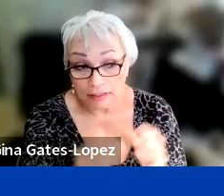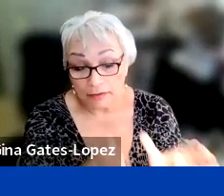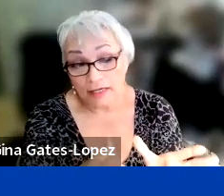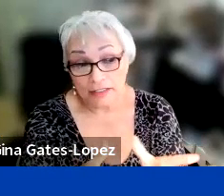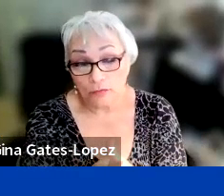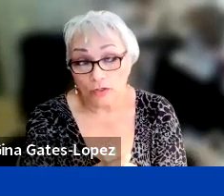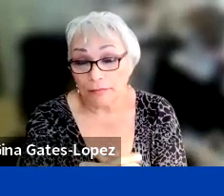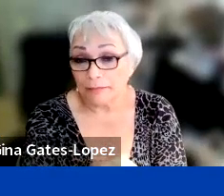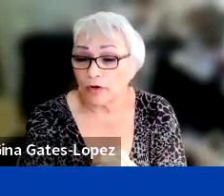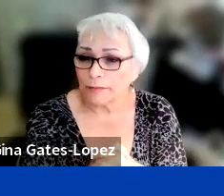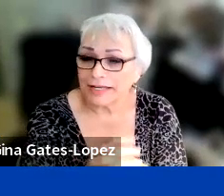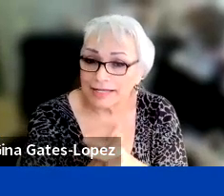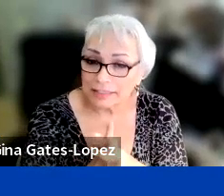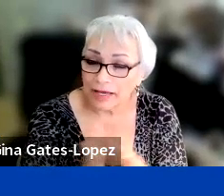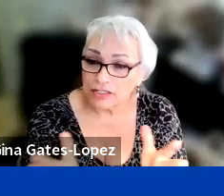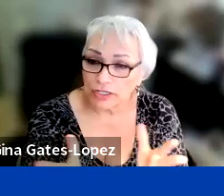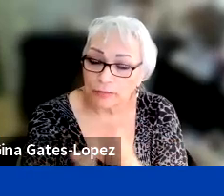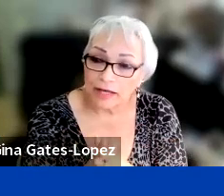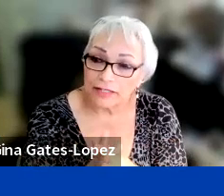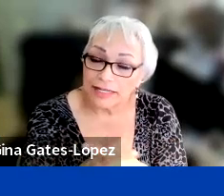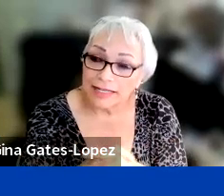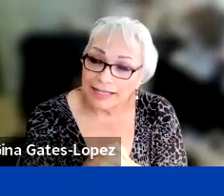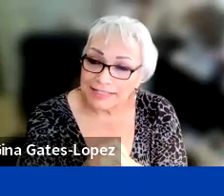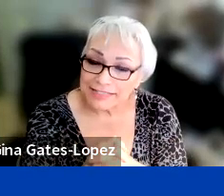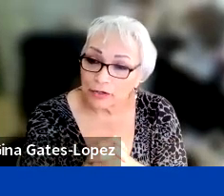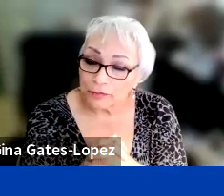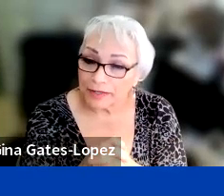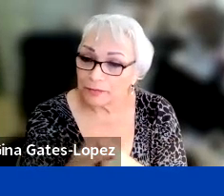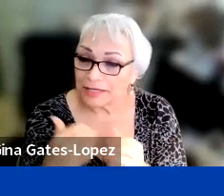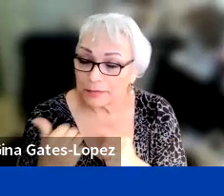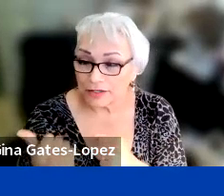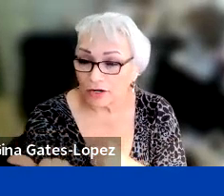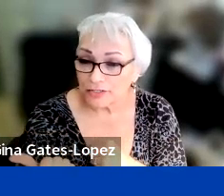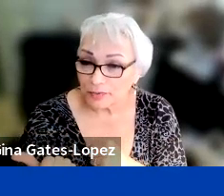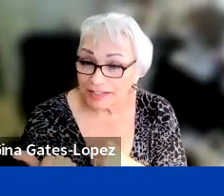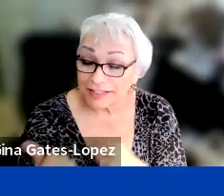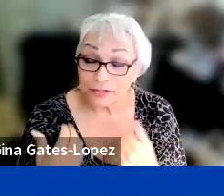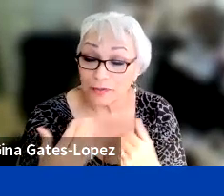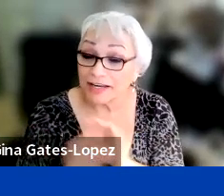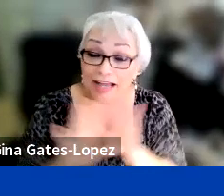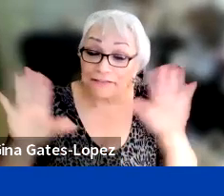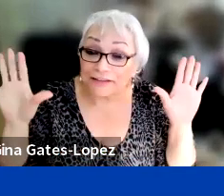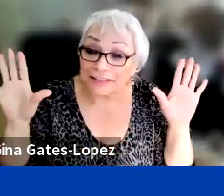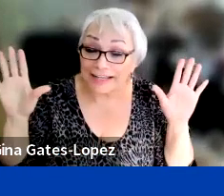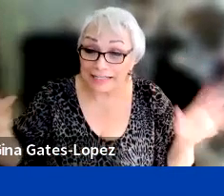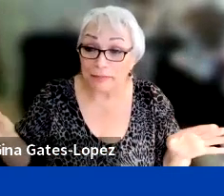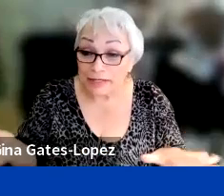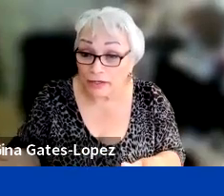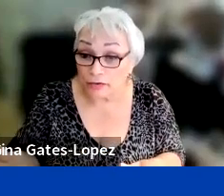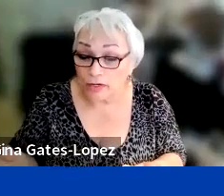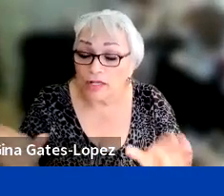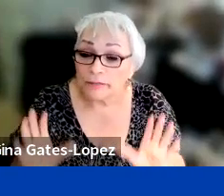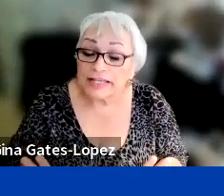come and enroll in my program, and I asked him, how did you hear about it? And he says, I heard about it when I was incarcerated. You know what? I felt like I